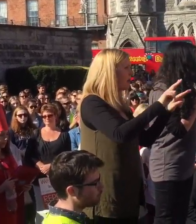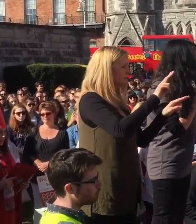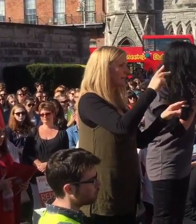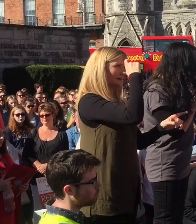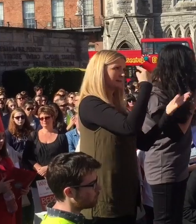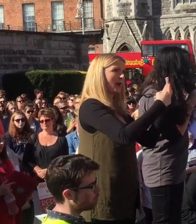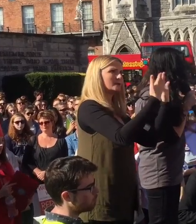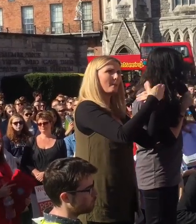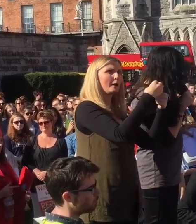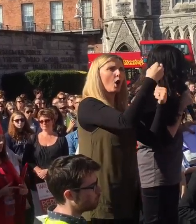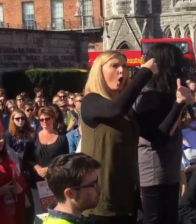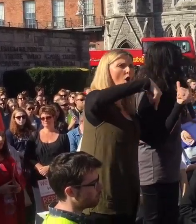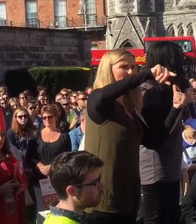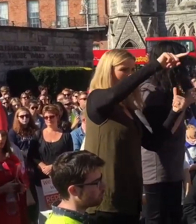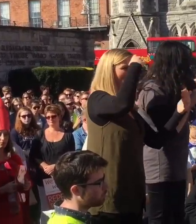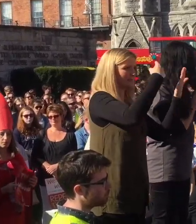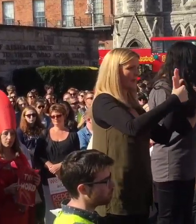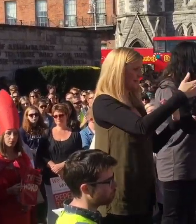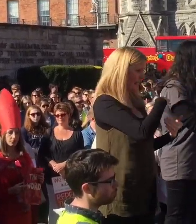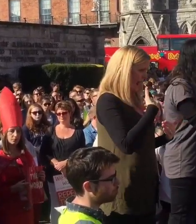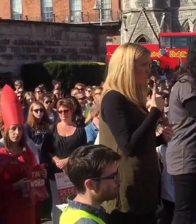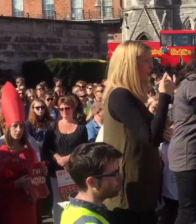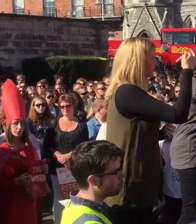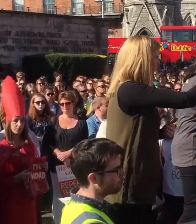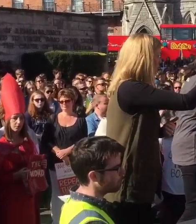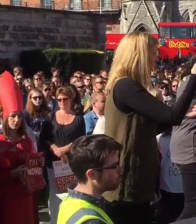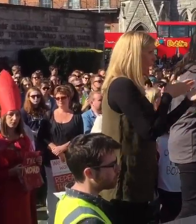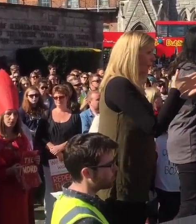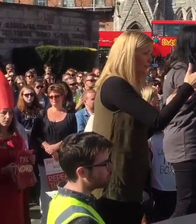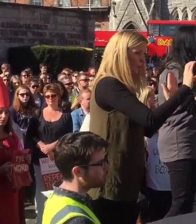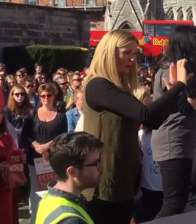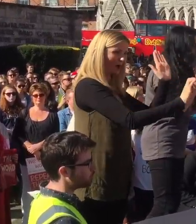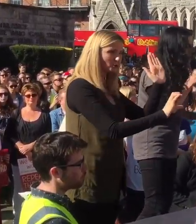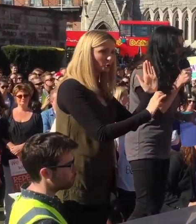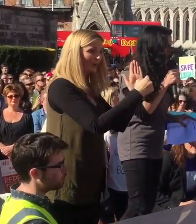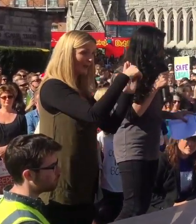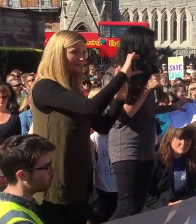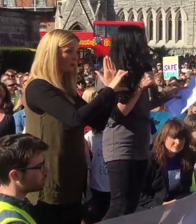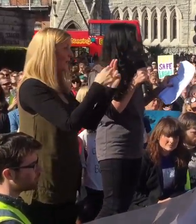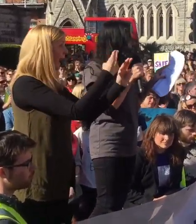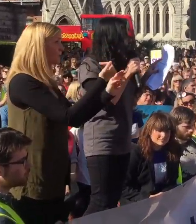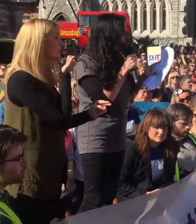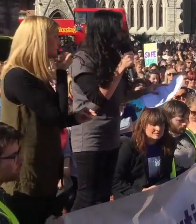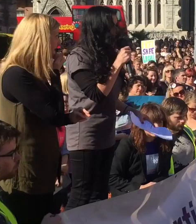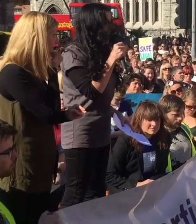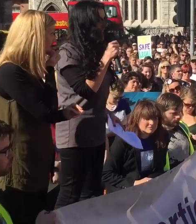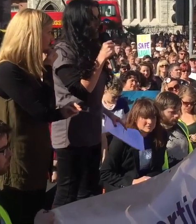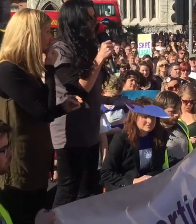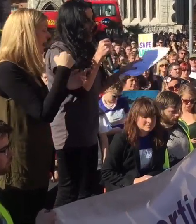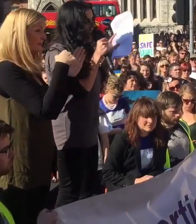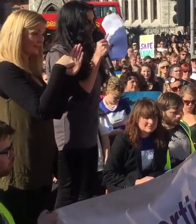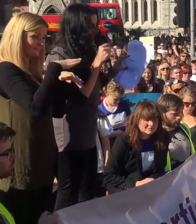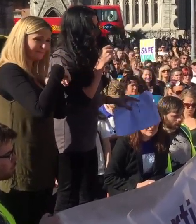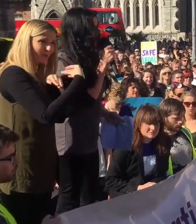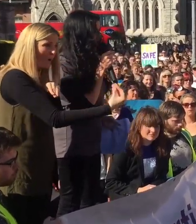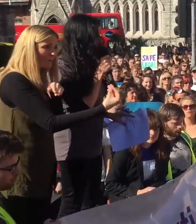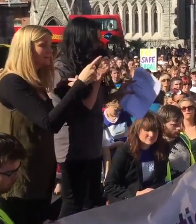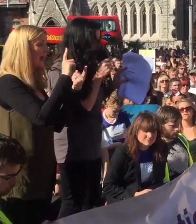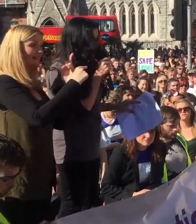others, determining our fate through a constitution that is outdated, archaic